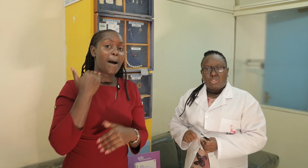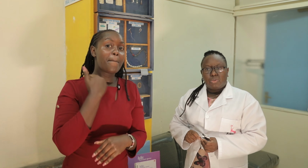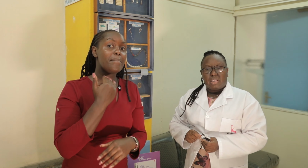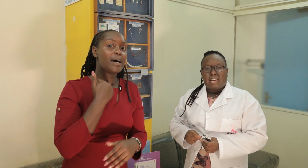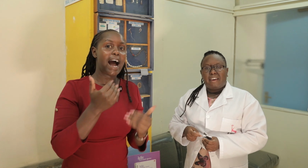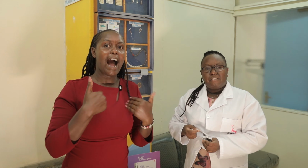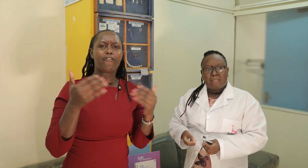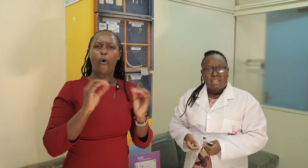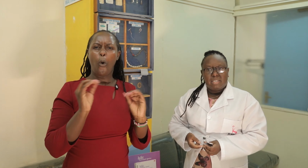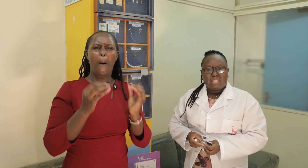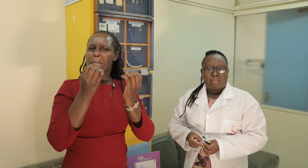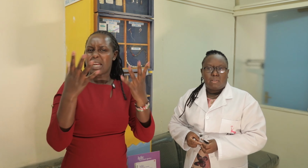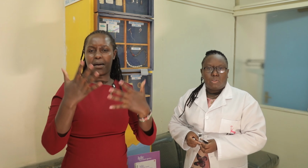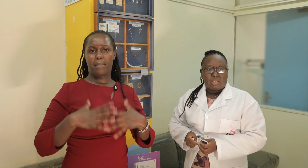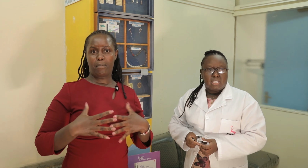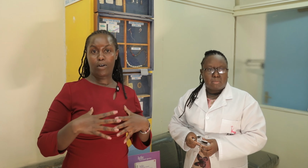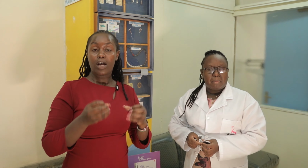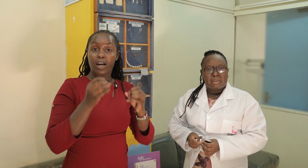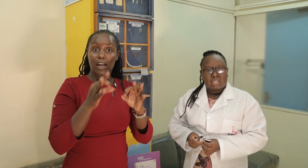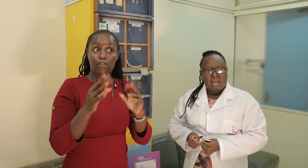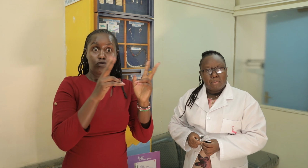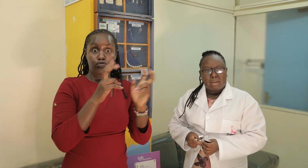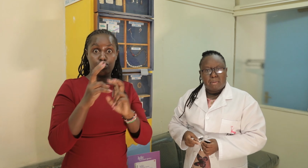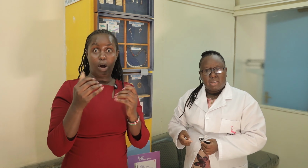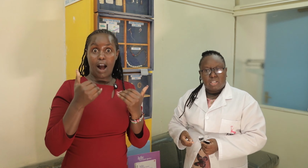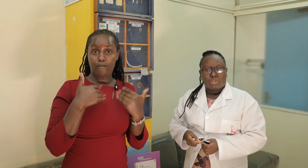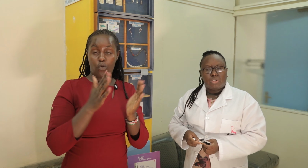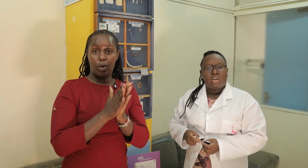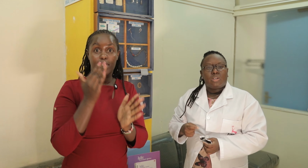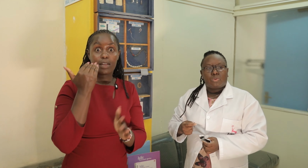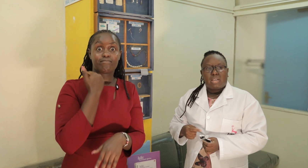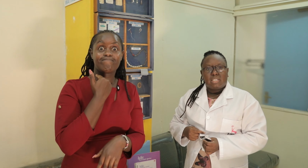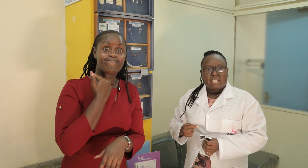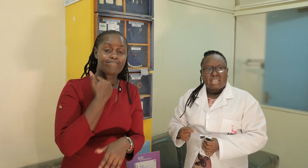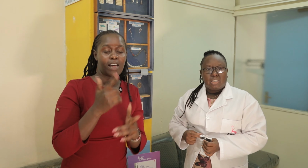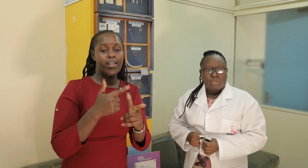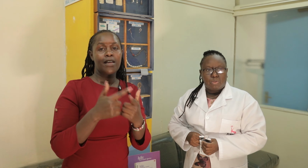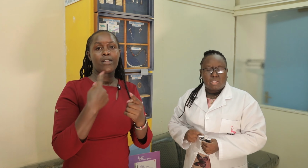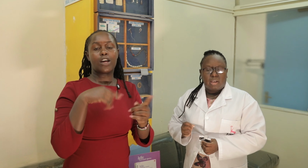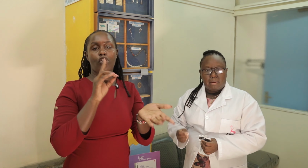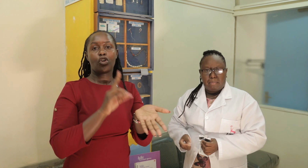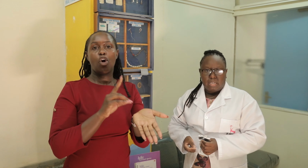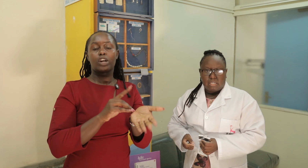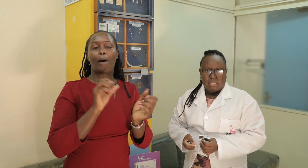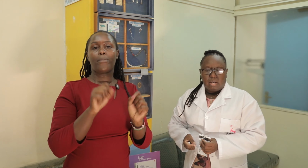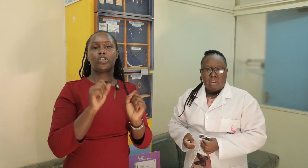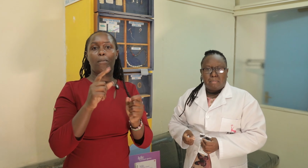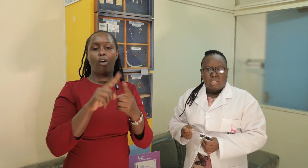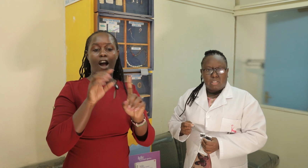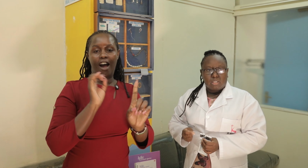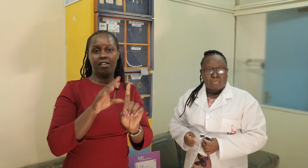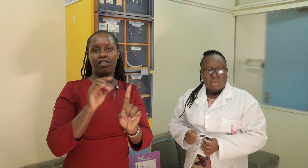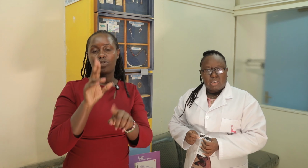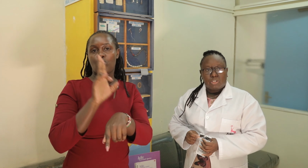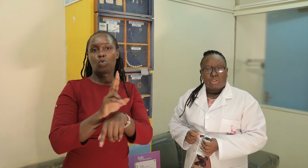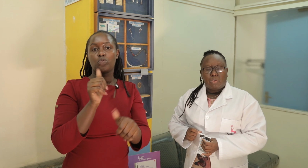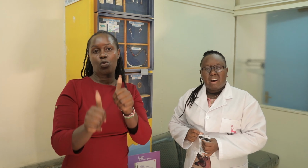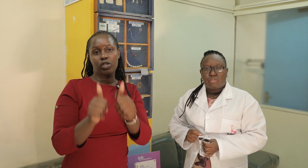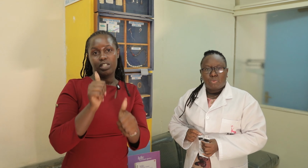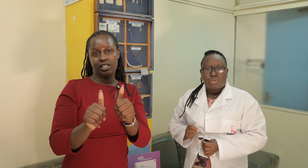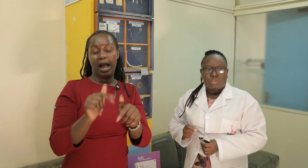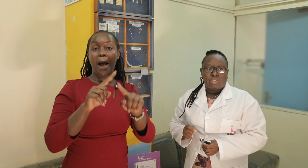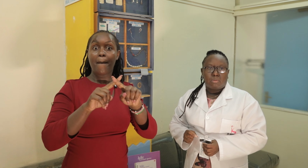have issues like heavy bleeding, some doctors may prescribe you the medication so that it can reduce the bleeding. But this